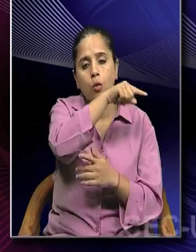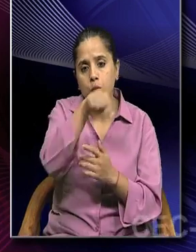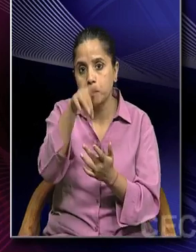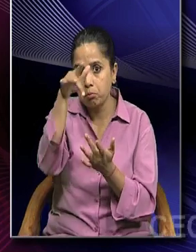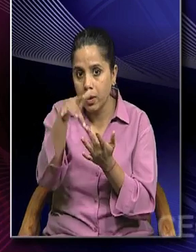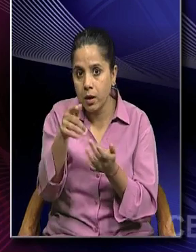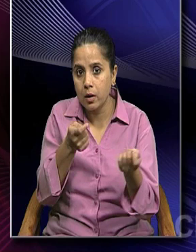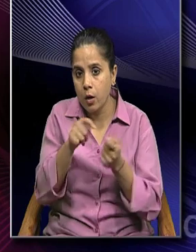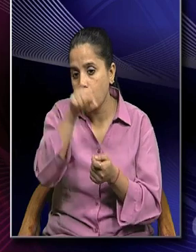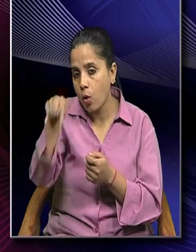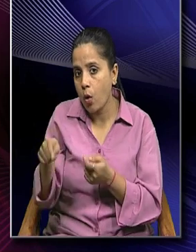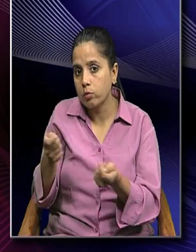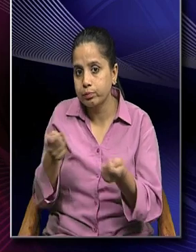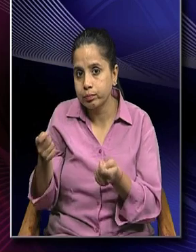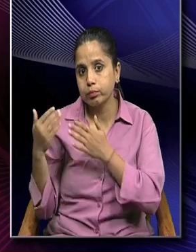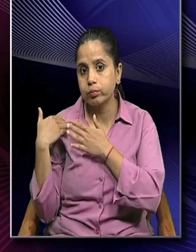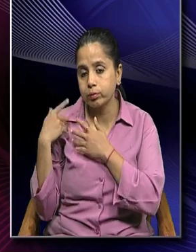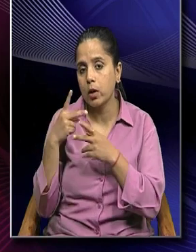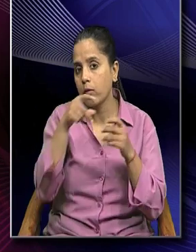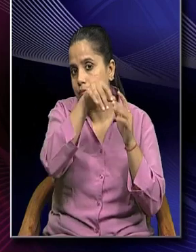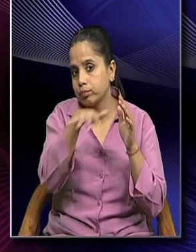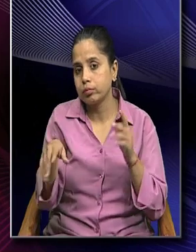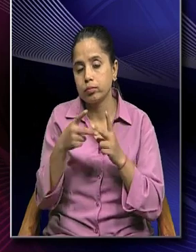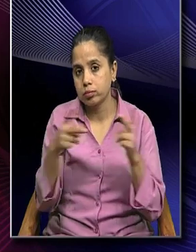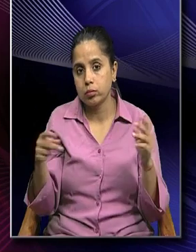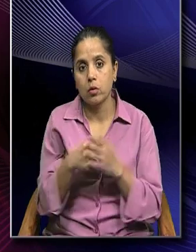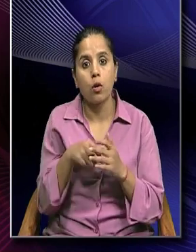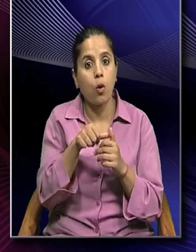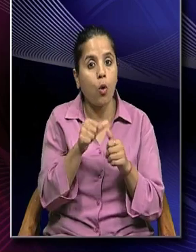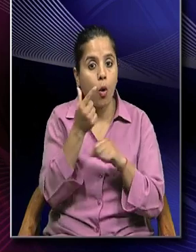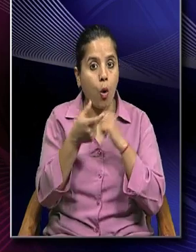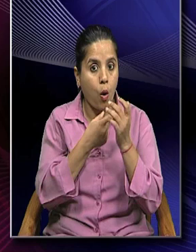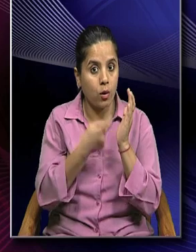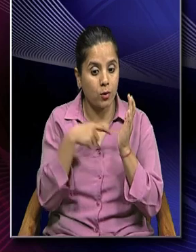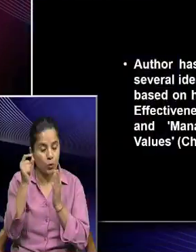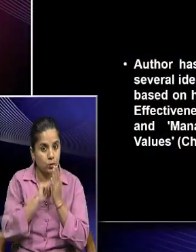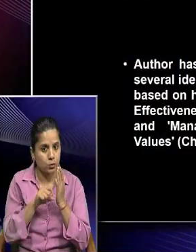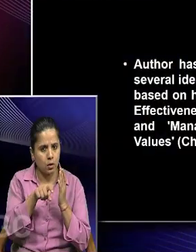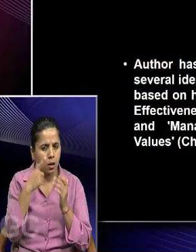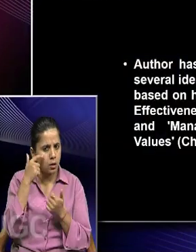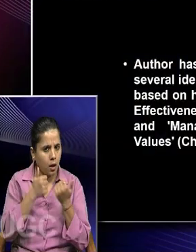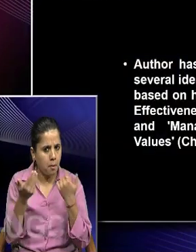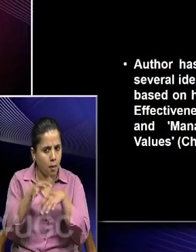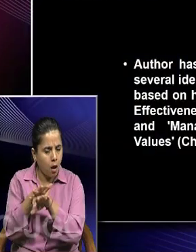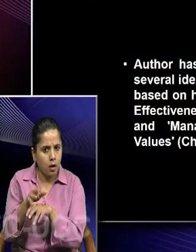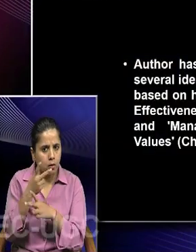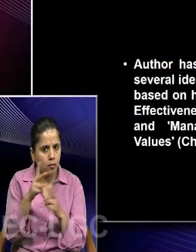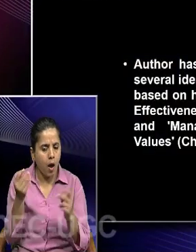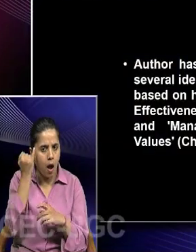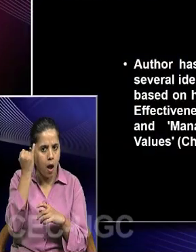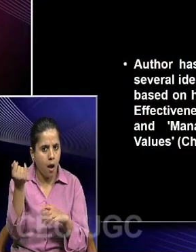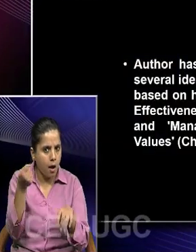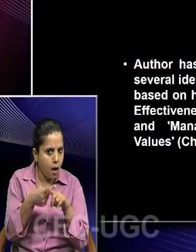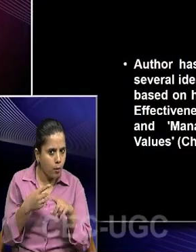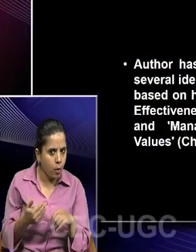for the operating level management. The author has tested the applicability of several ideas through